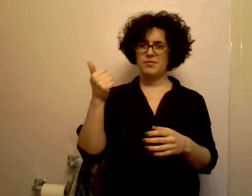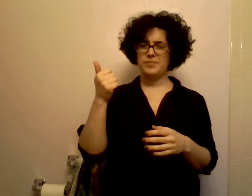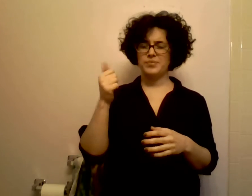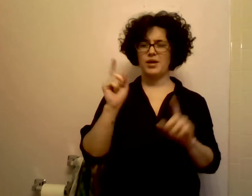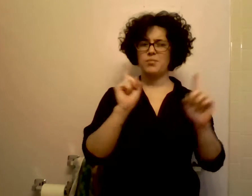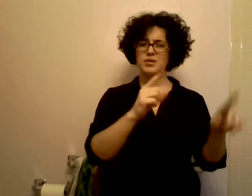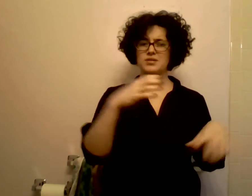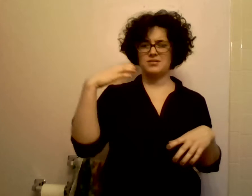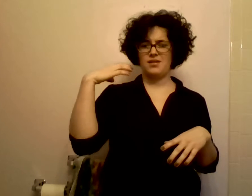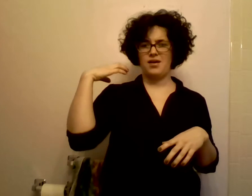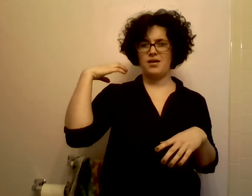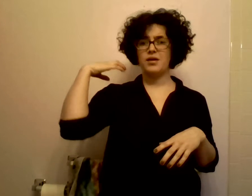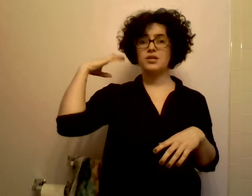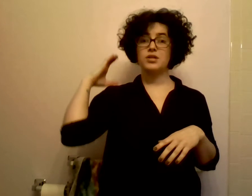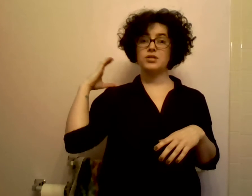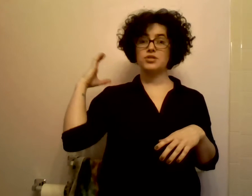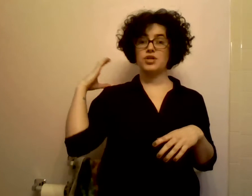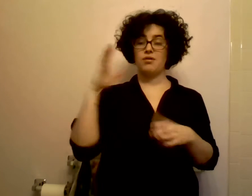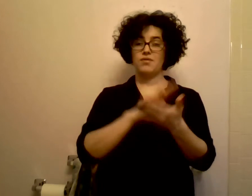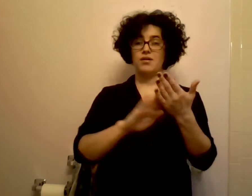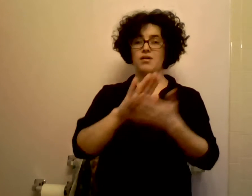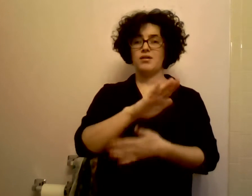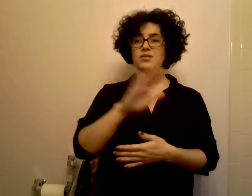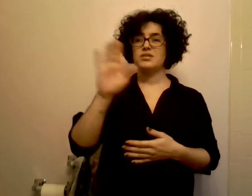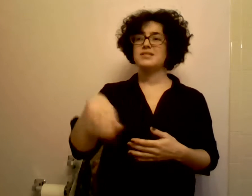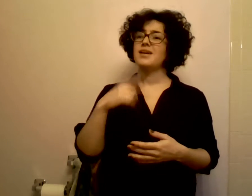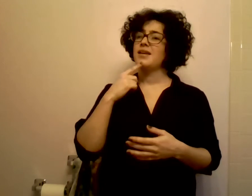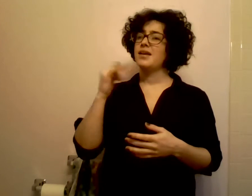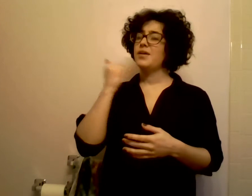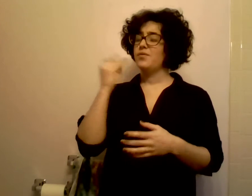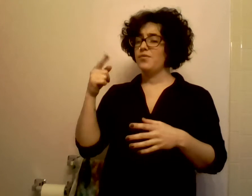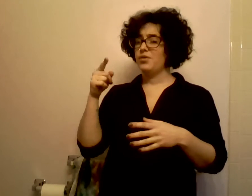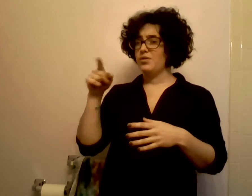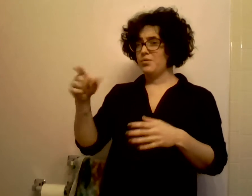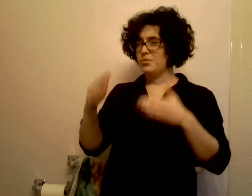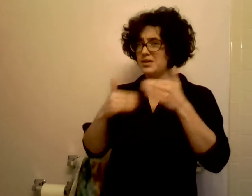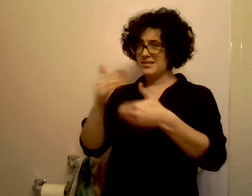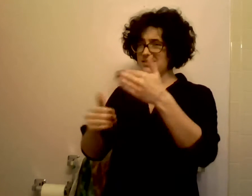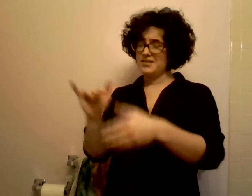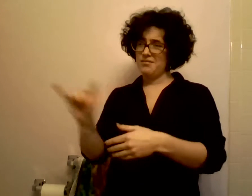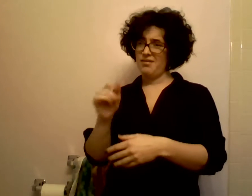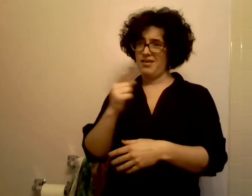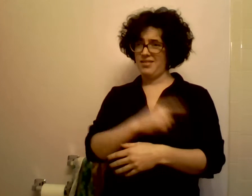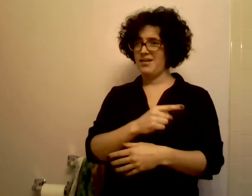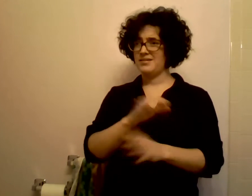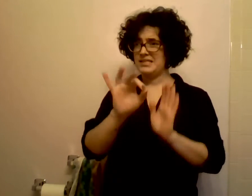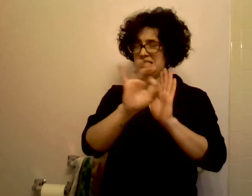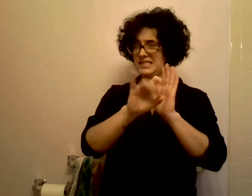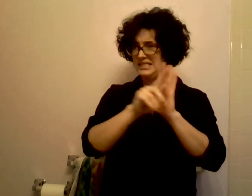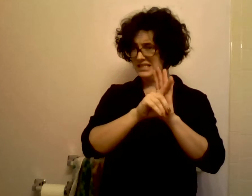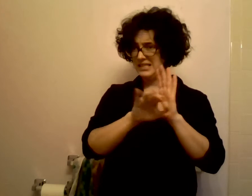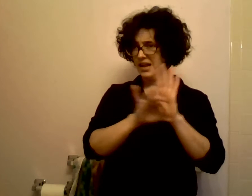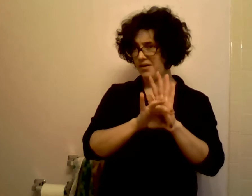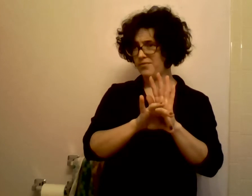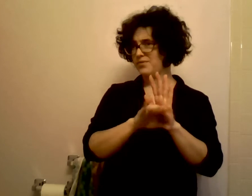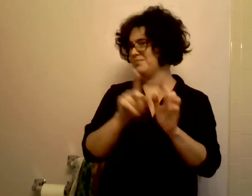performance continued at this poor level, he would be asked to leave the school. Well, what do you expect? Replied the